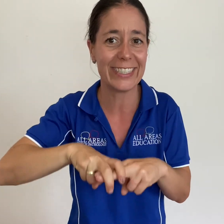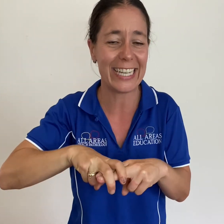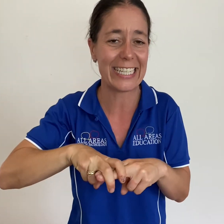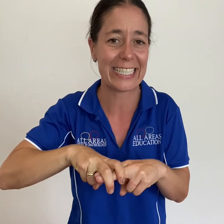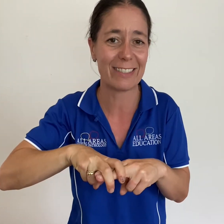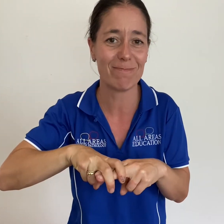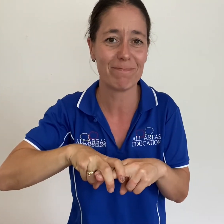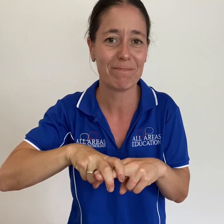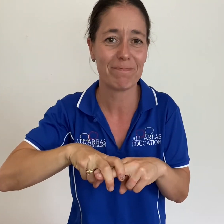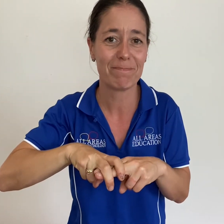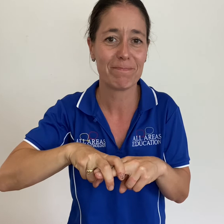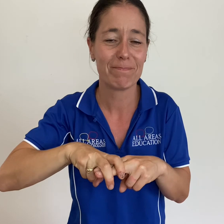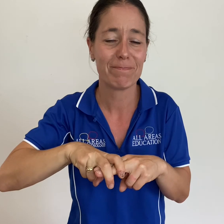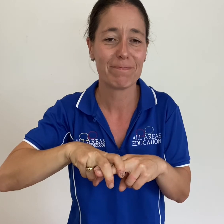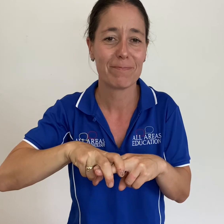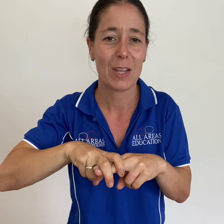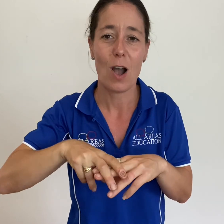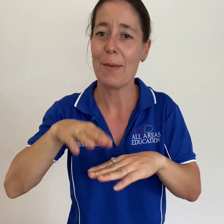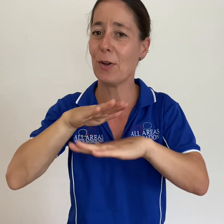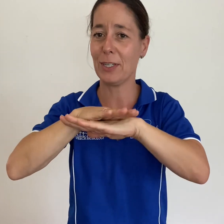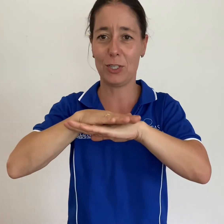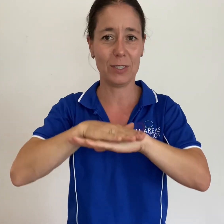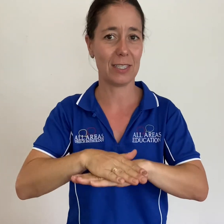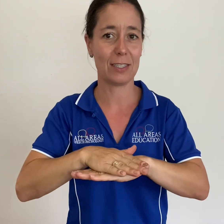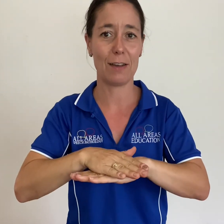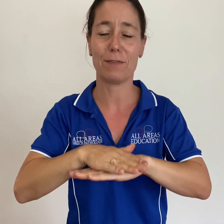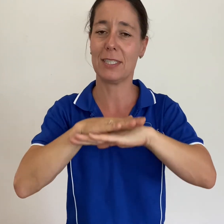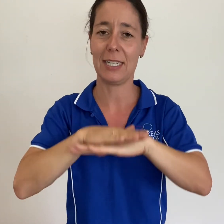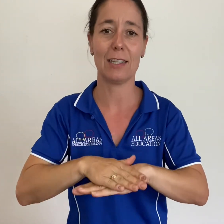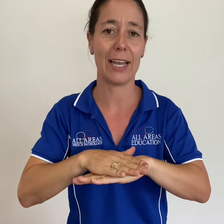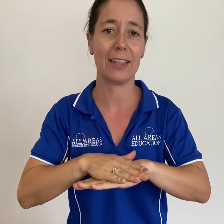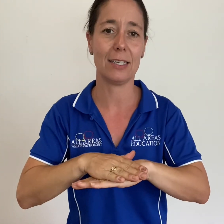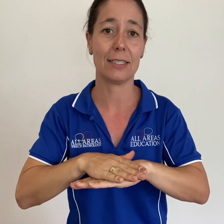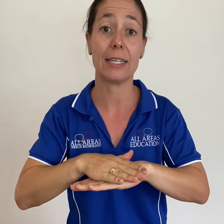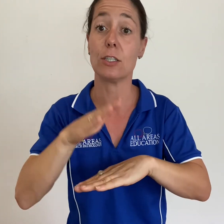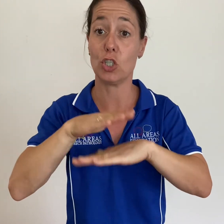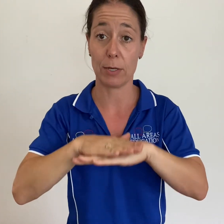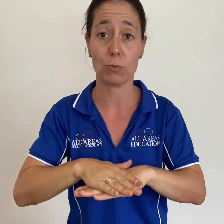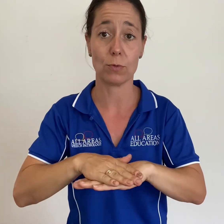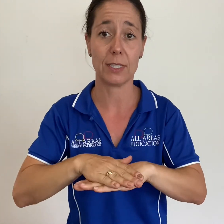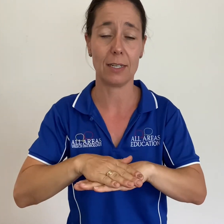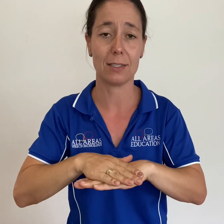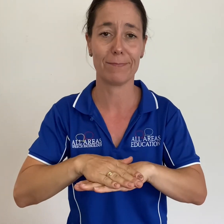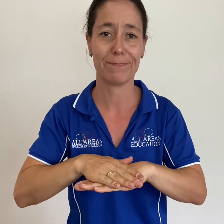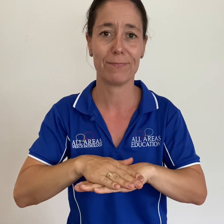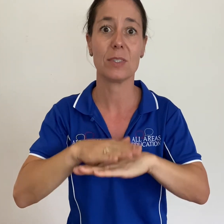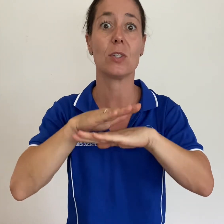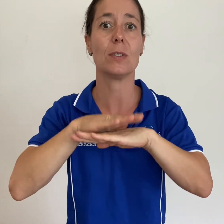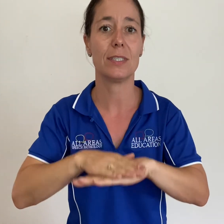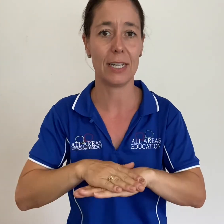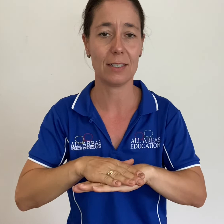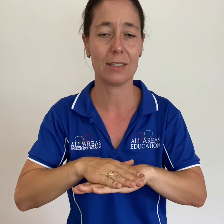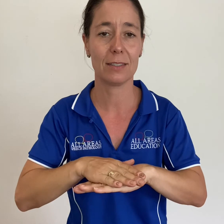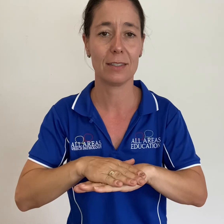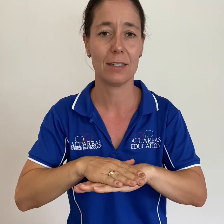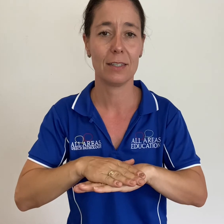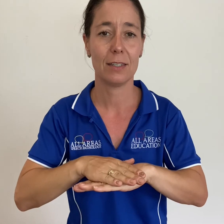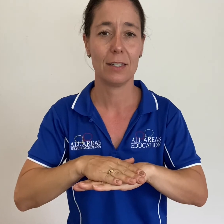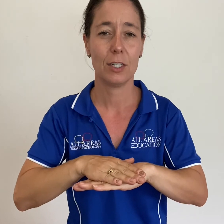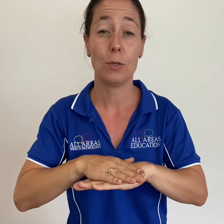Sit. I'm going to use the sign for sit like this as a general sit. So sit. You might